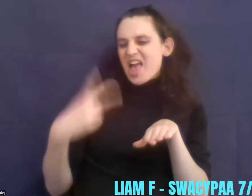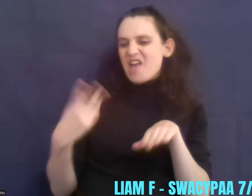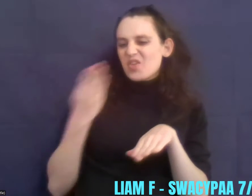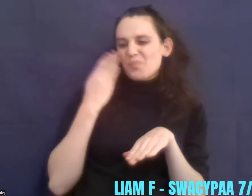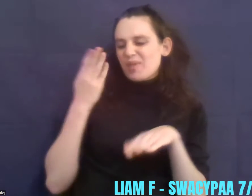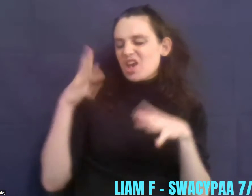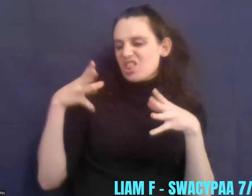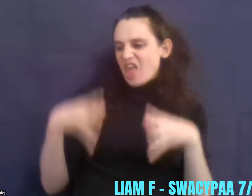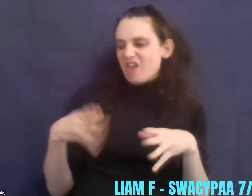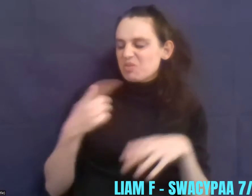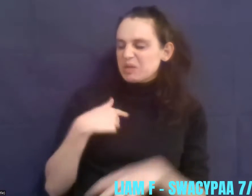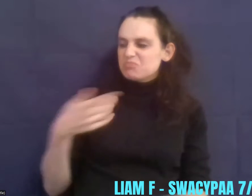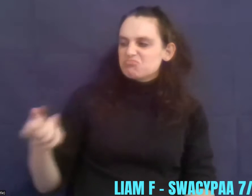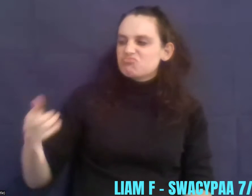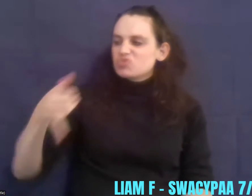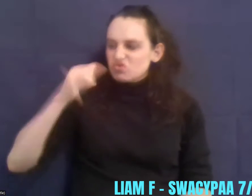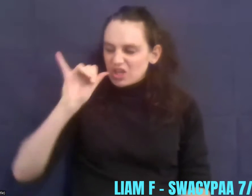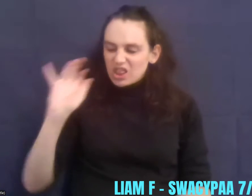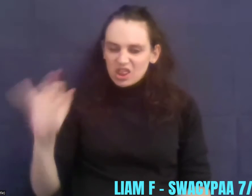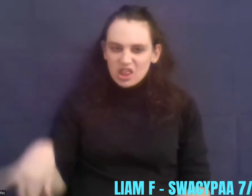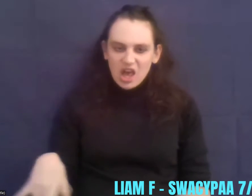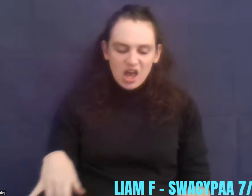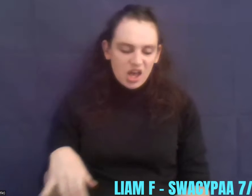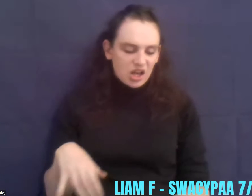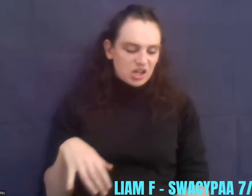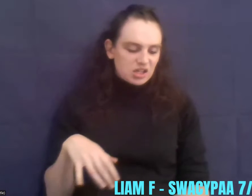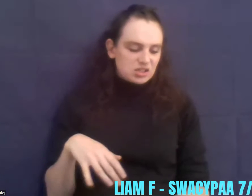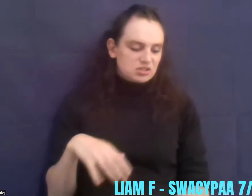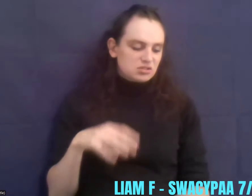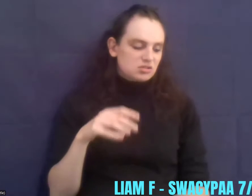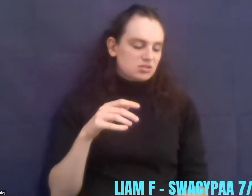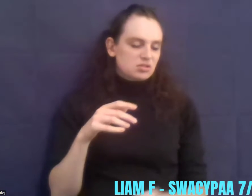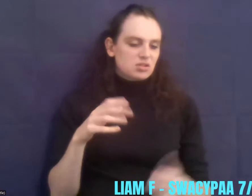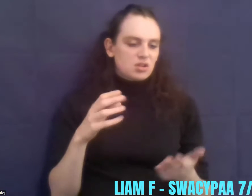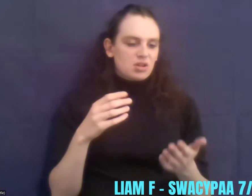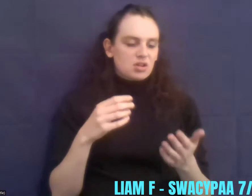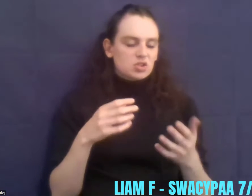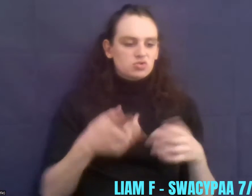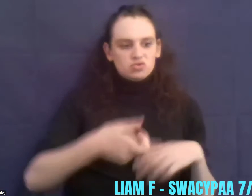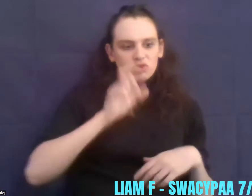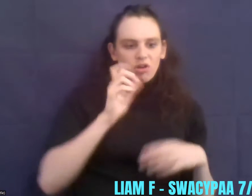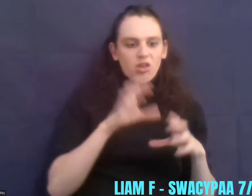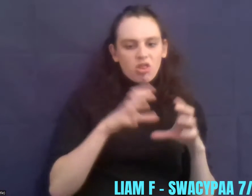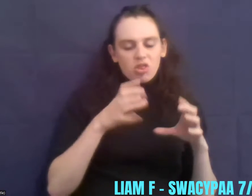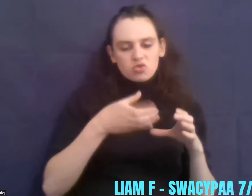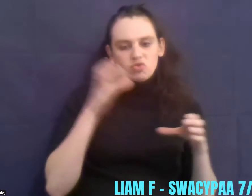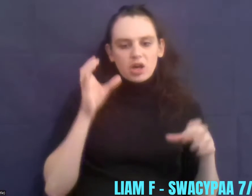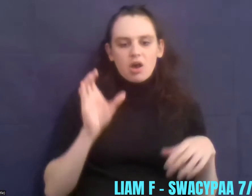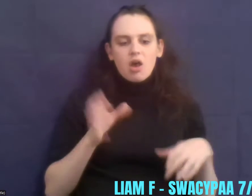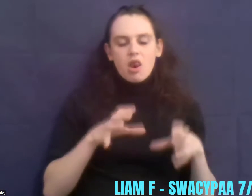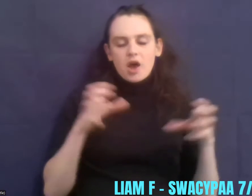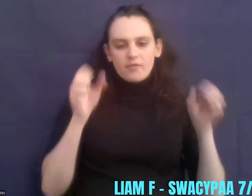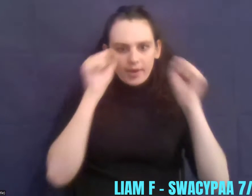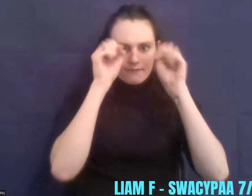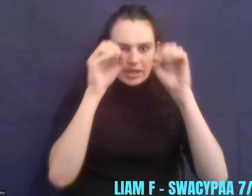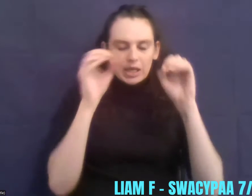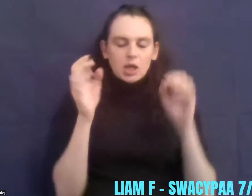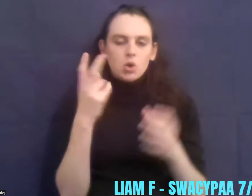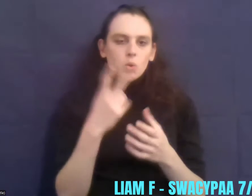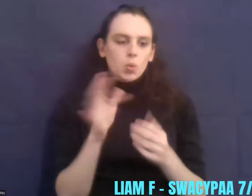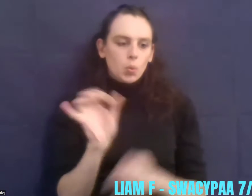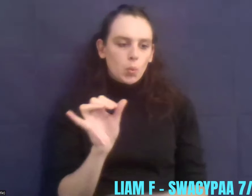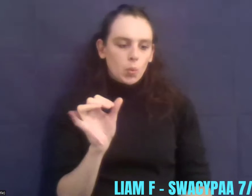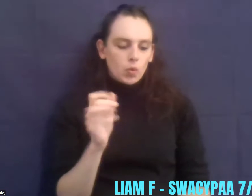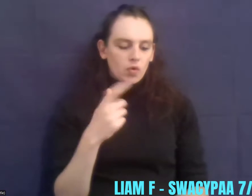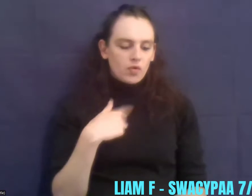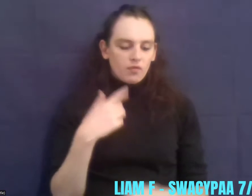I had, going getting a bunch of caffeine to wake me up, um, feeling a little extra jittery, couldn't really